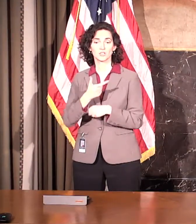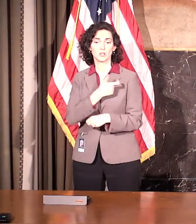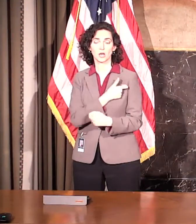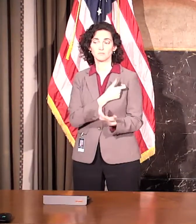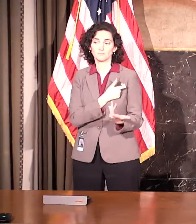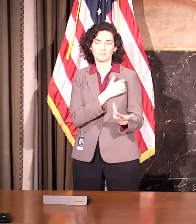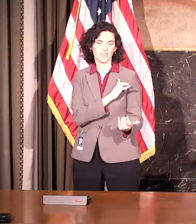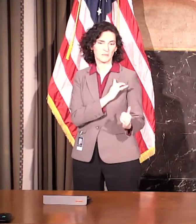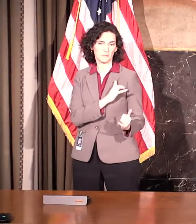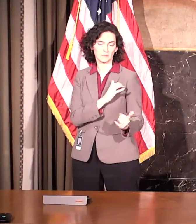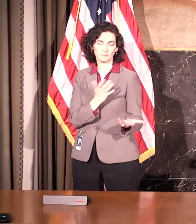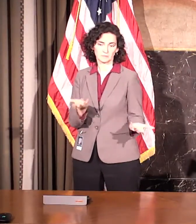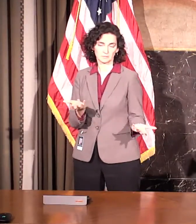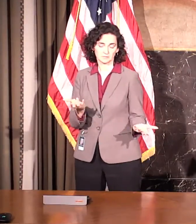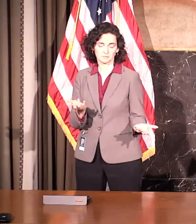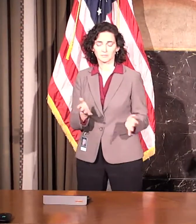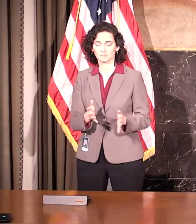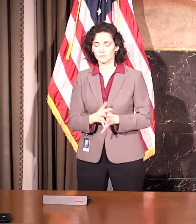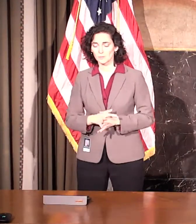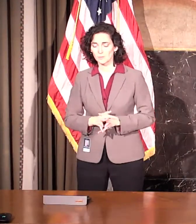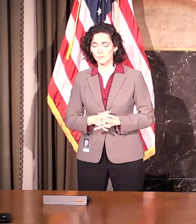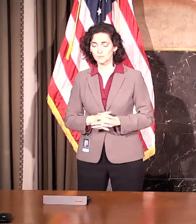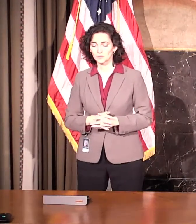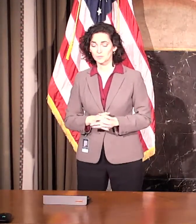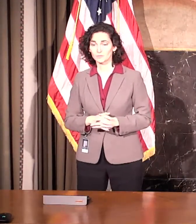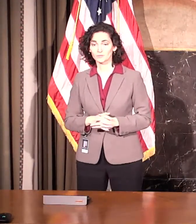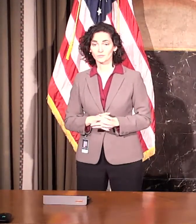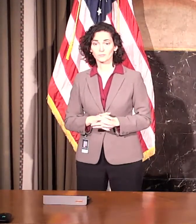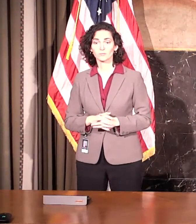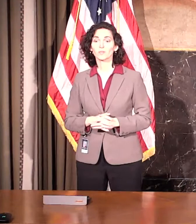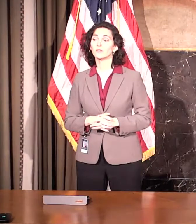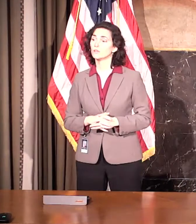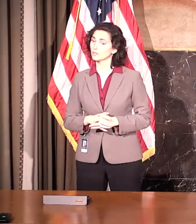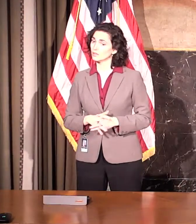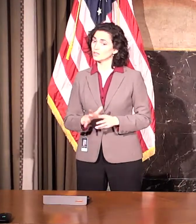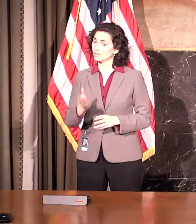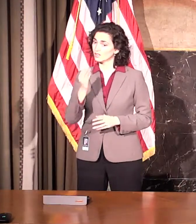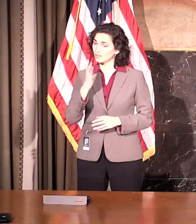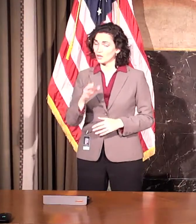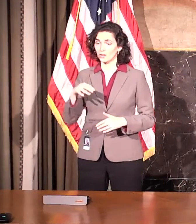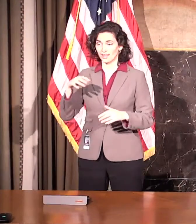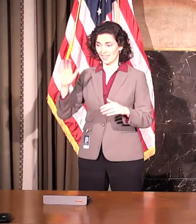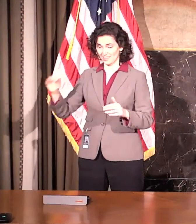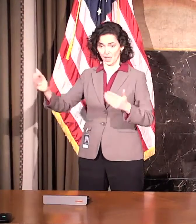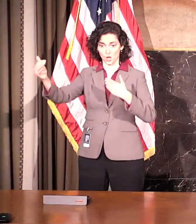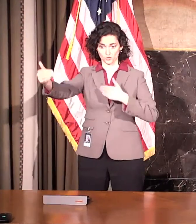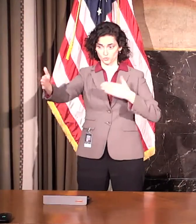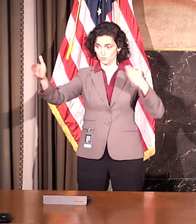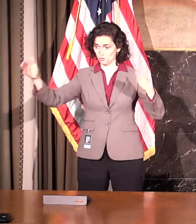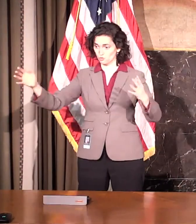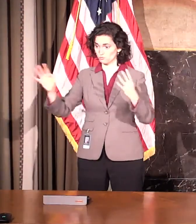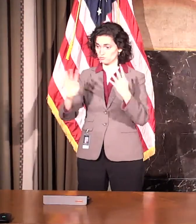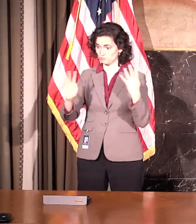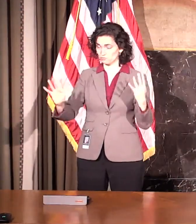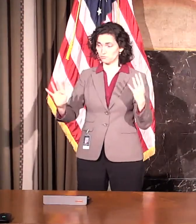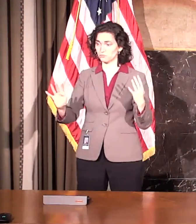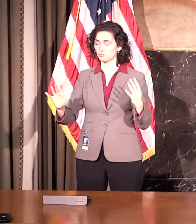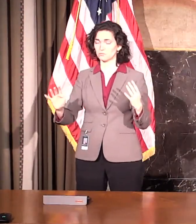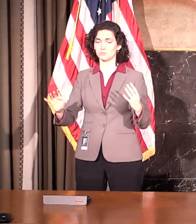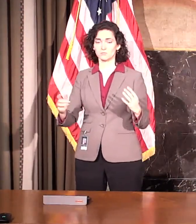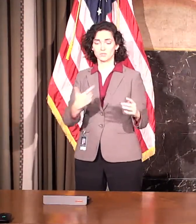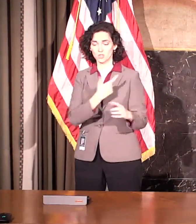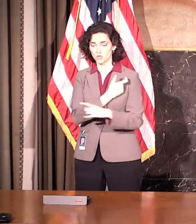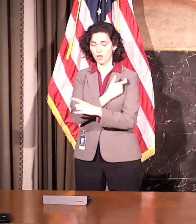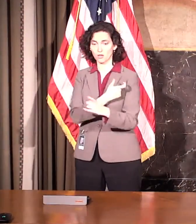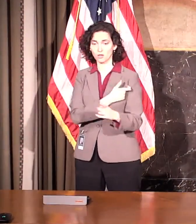and it was pretty emotional to be in the room receiving the vaccine. There were two different people I met in the